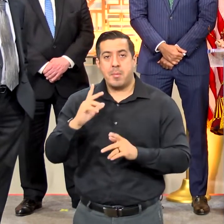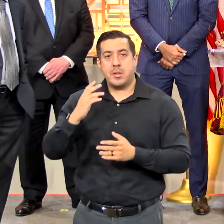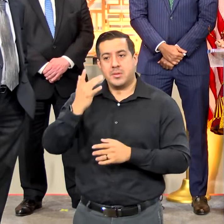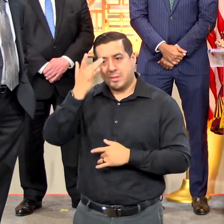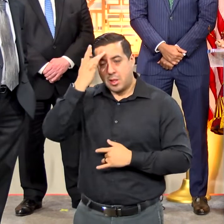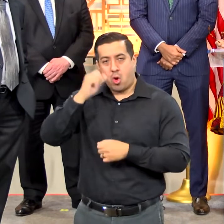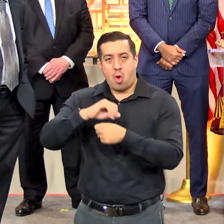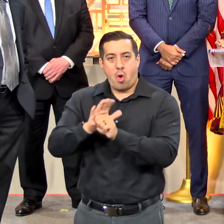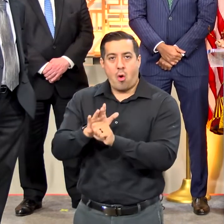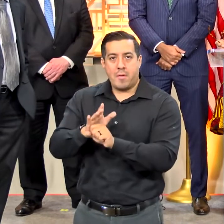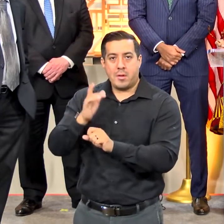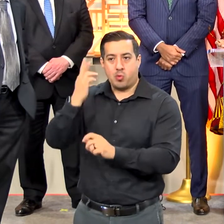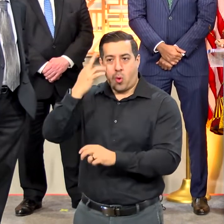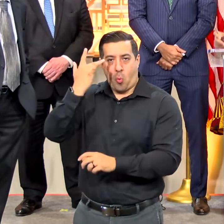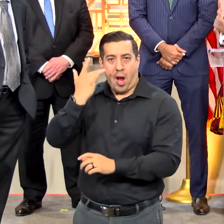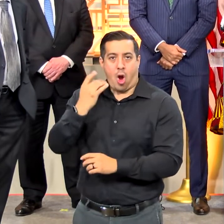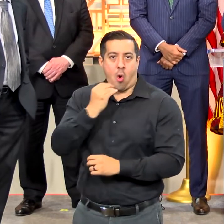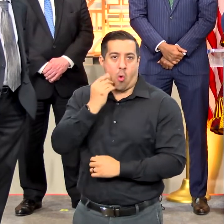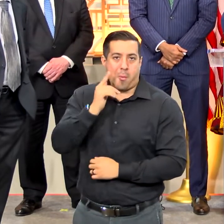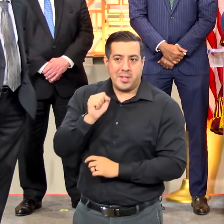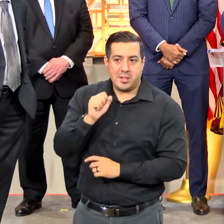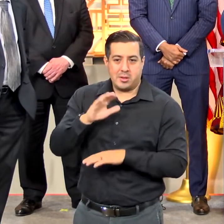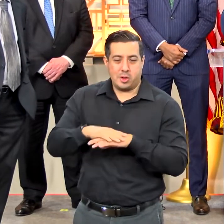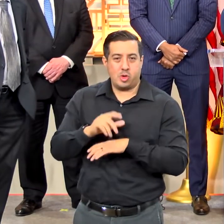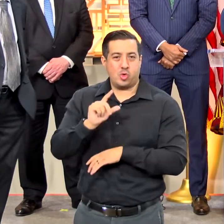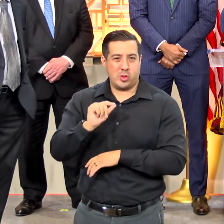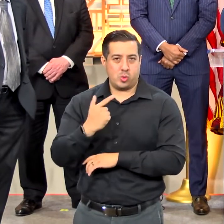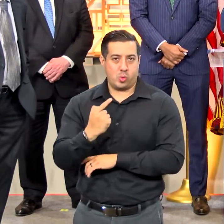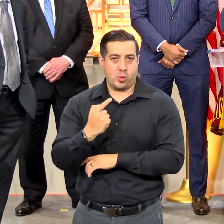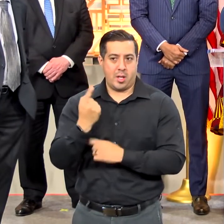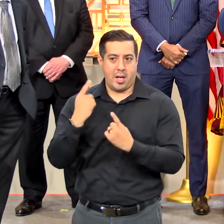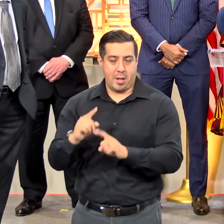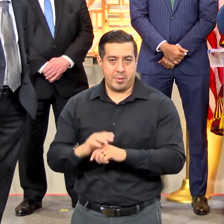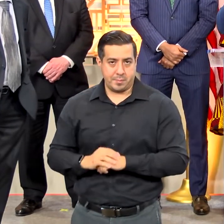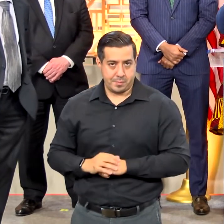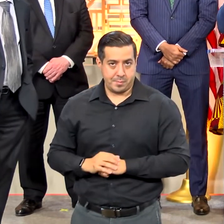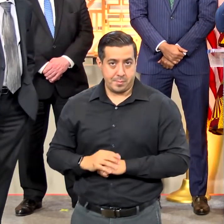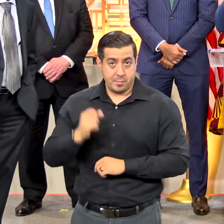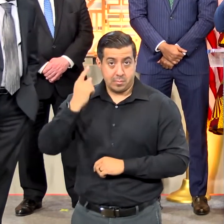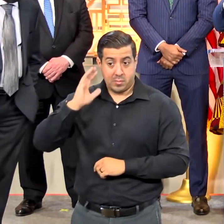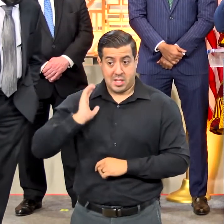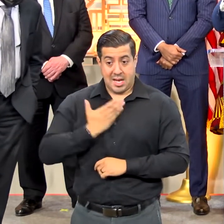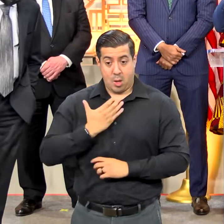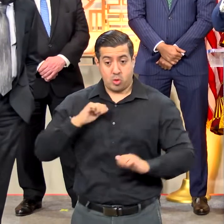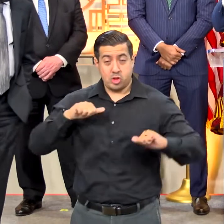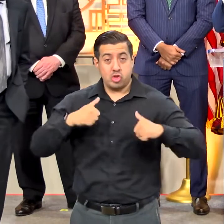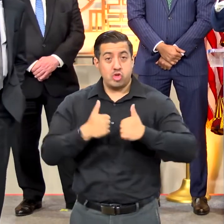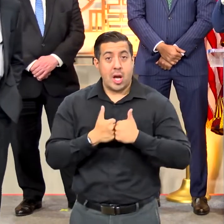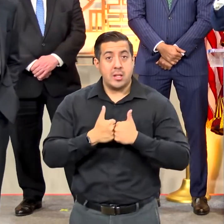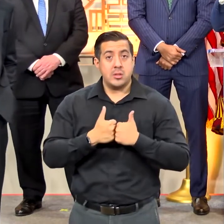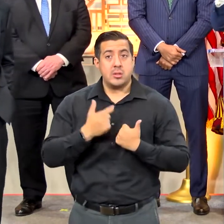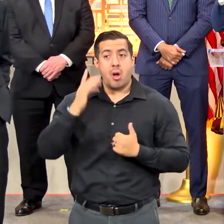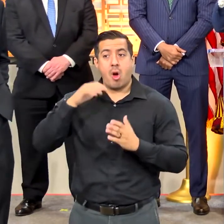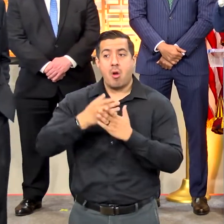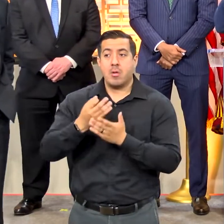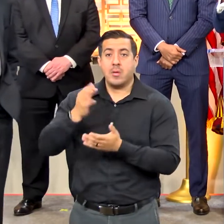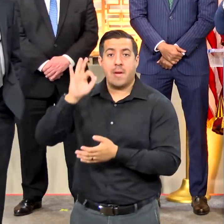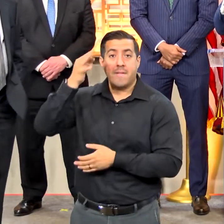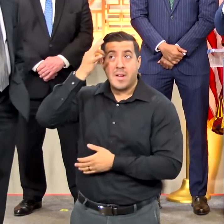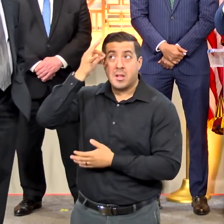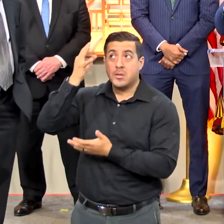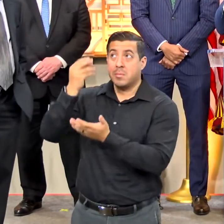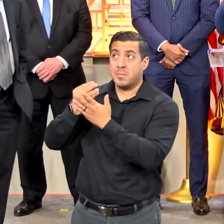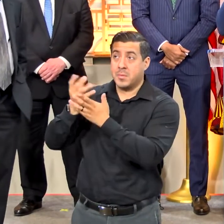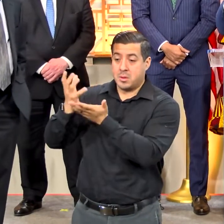homelessness during 2021. So the challenge for us is to make sure when these federal resources are